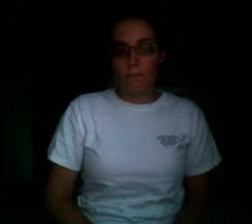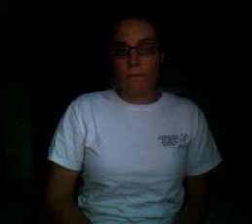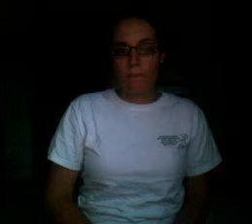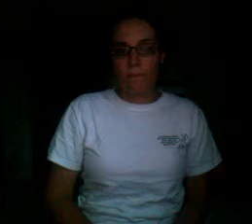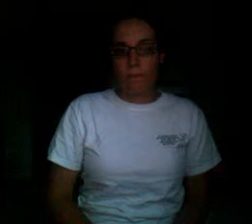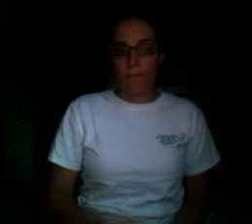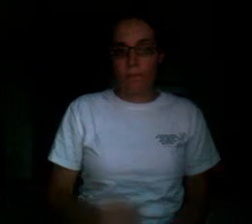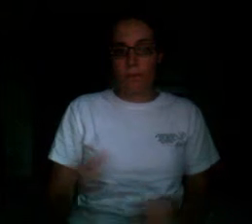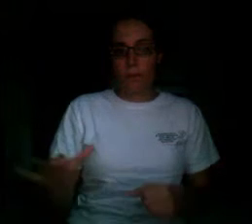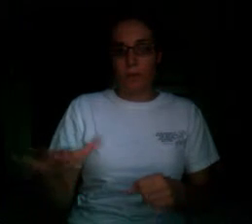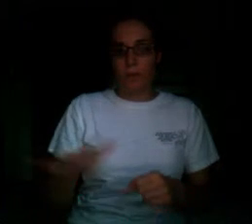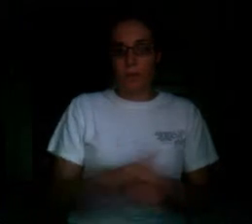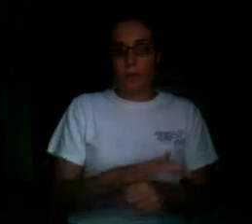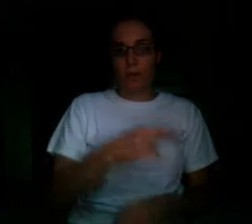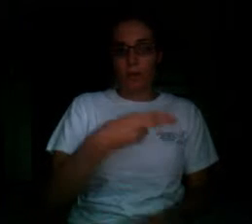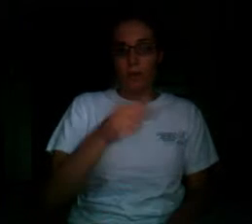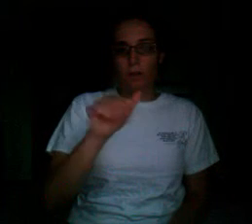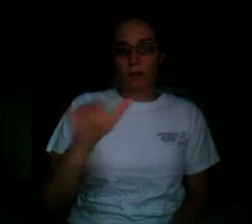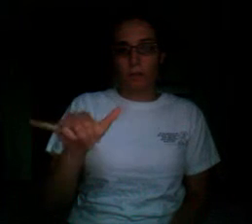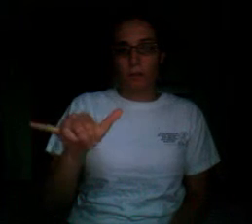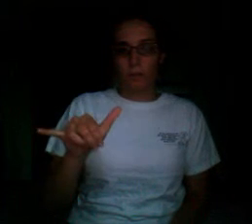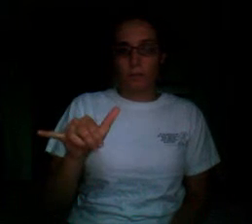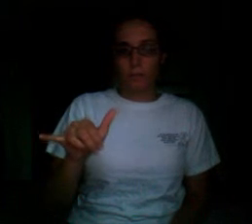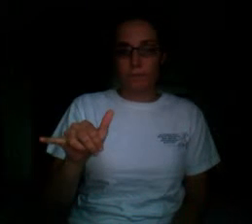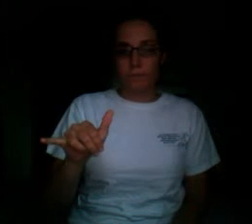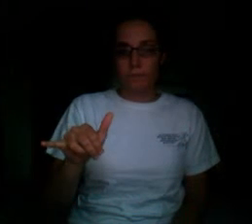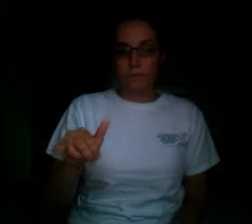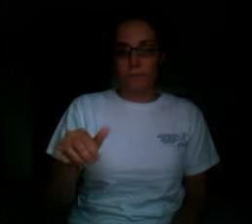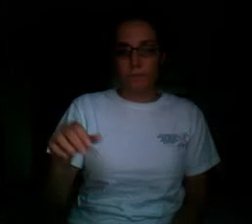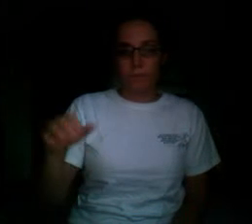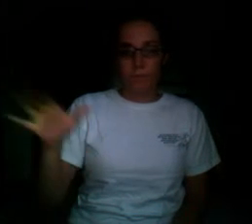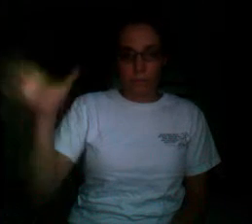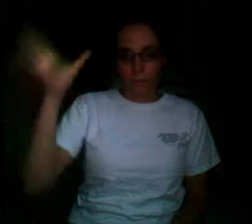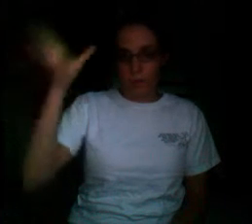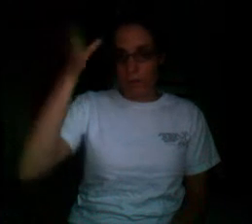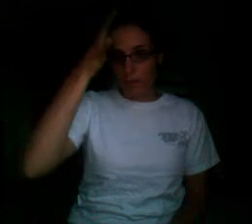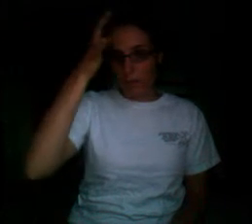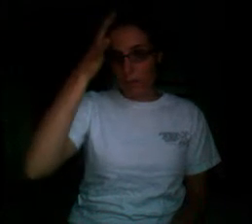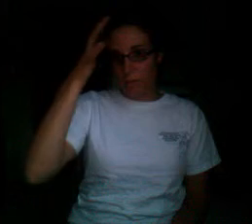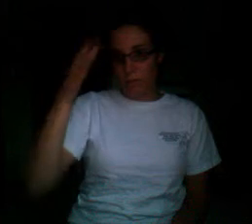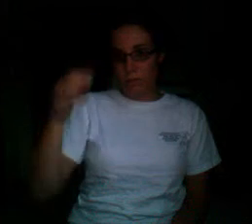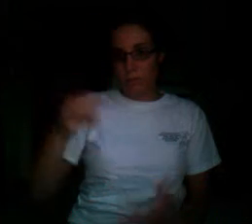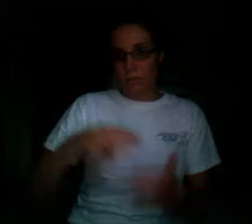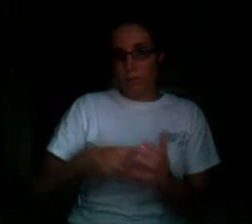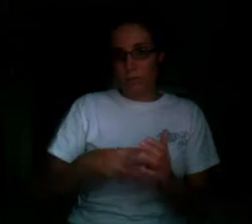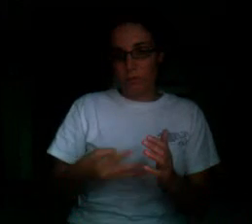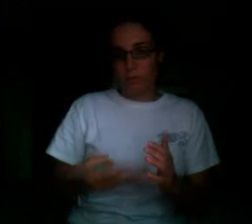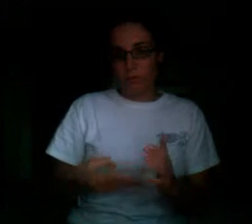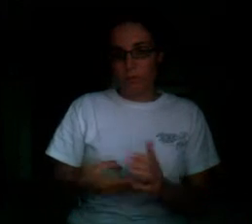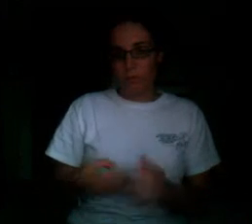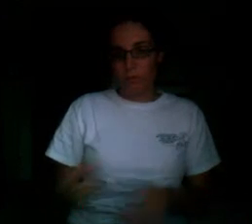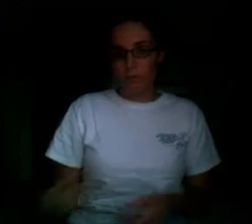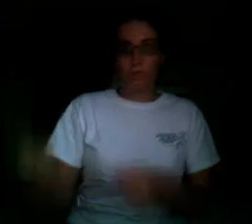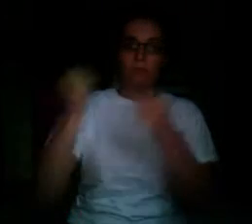of hay, and still more came flying up from Pa's pitchfork. Laura was very high up now,